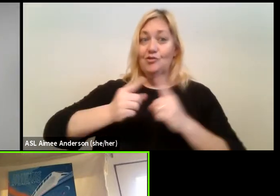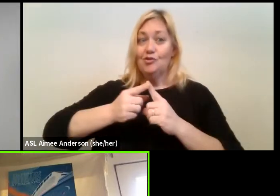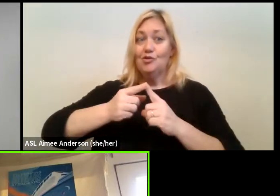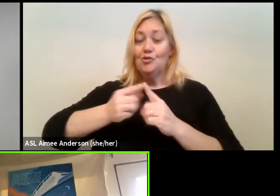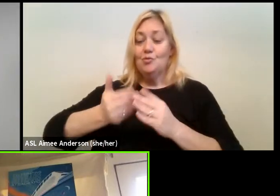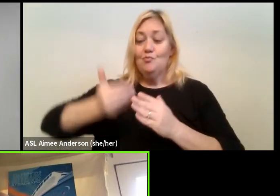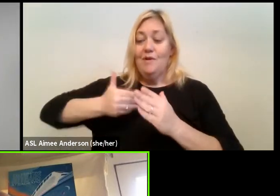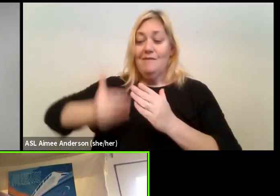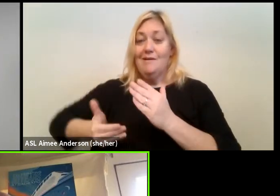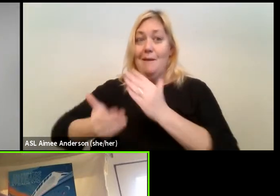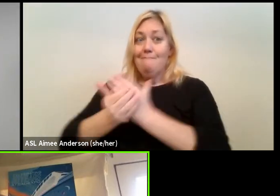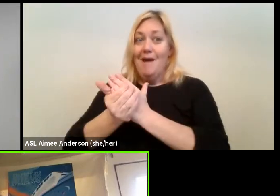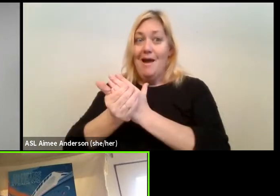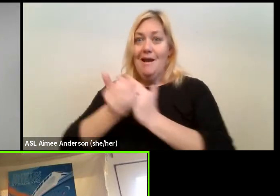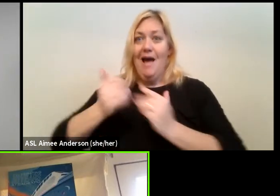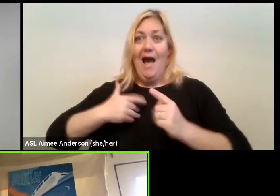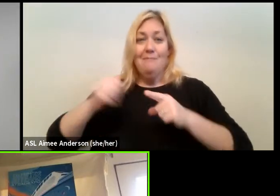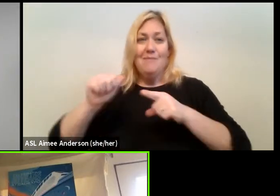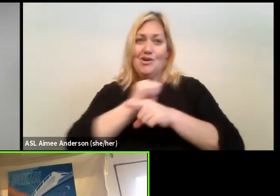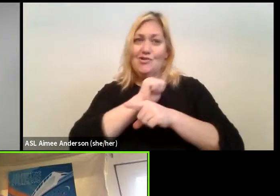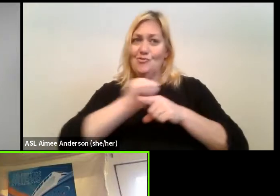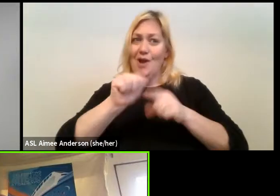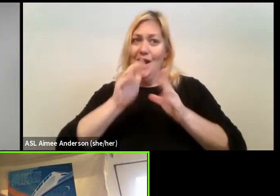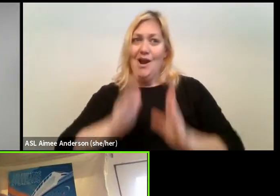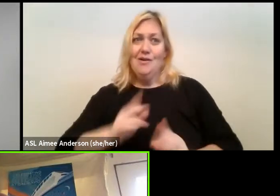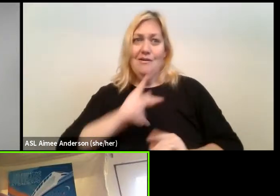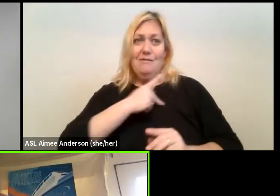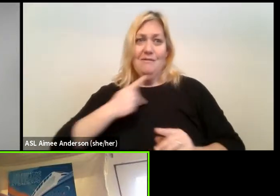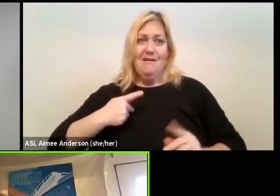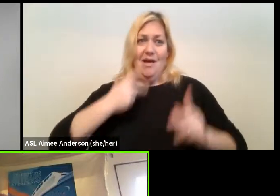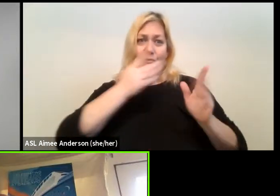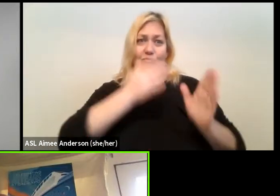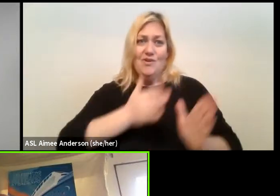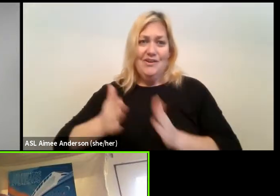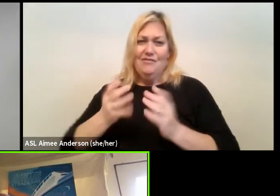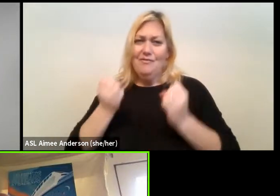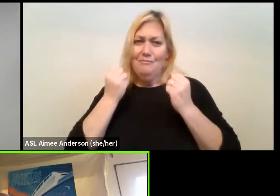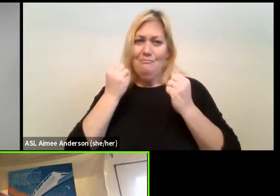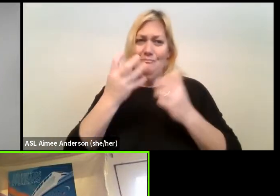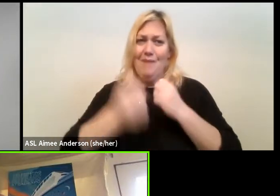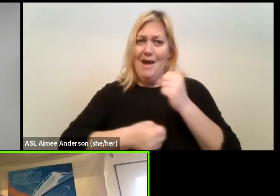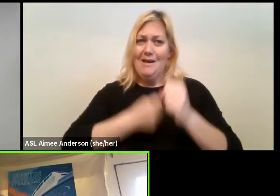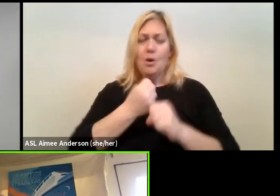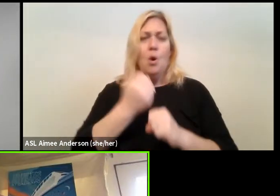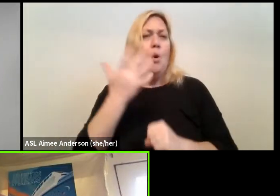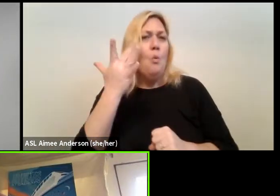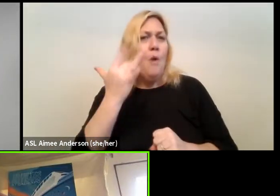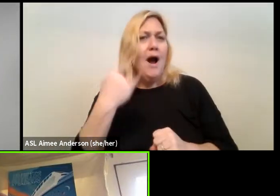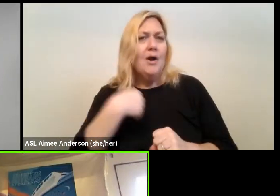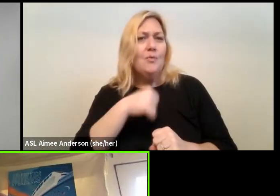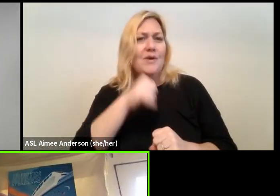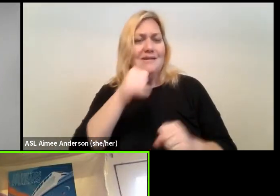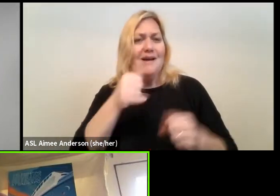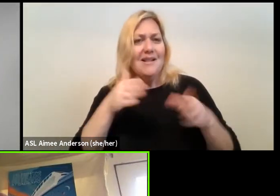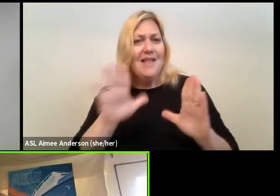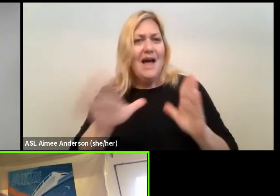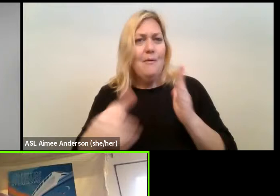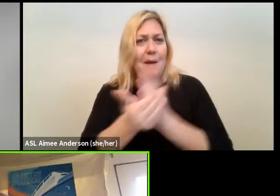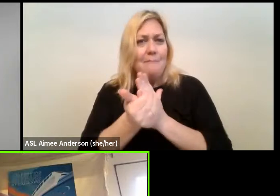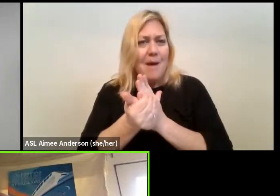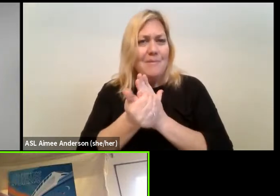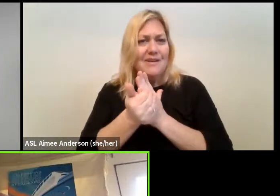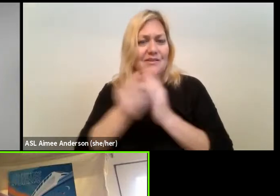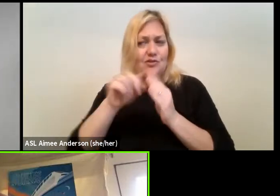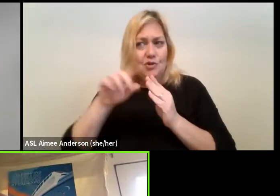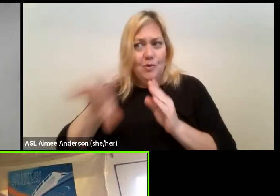I've been a trainer for parliamentary procedure for many, many, many years. Why are we not allowing amendments to amendments